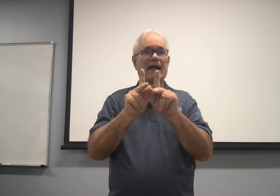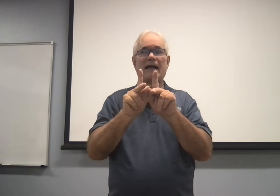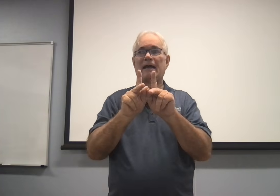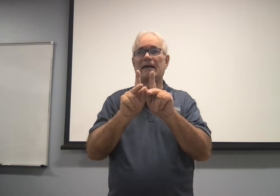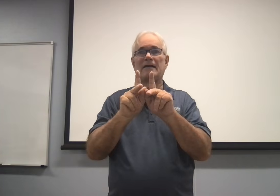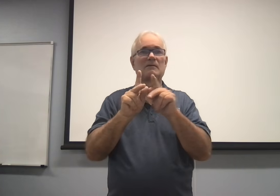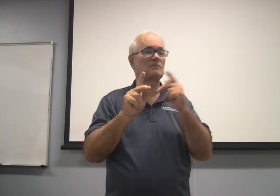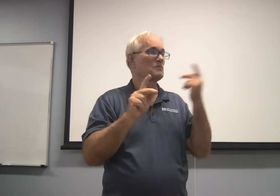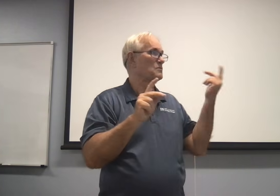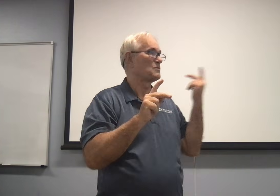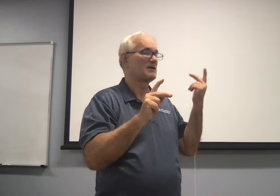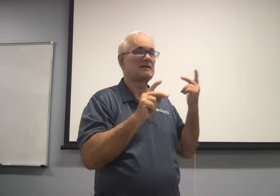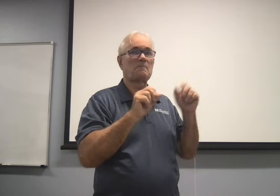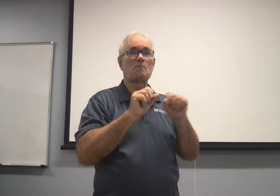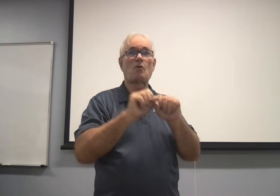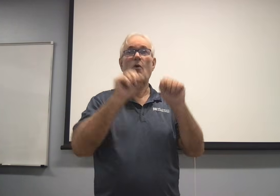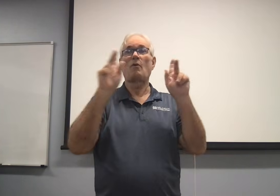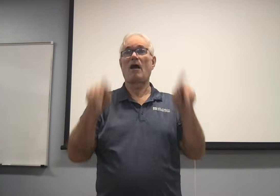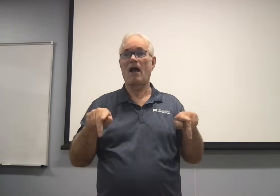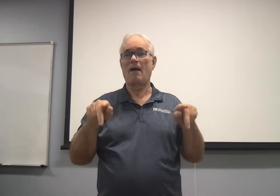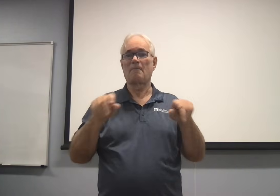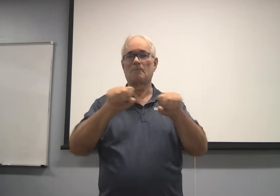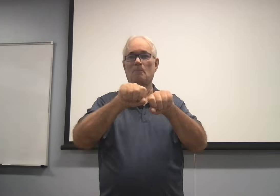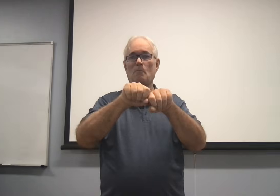I came back here. We broke up.